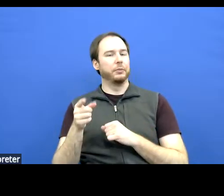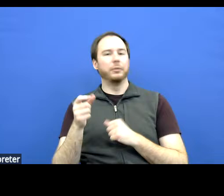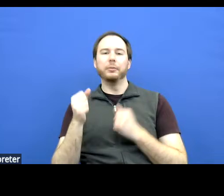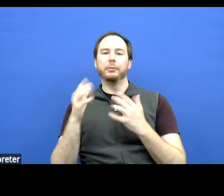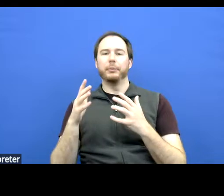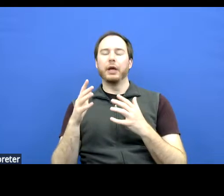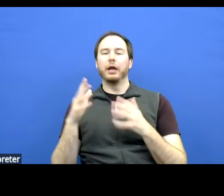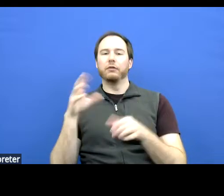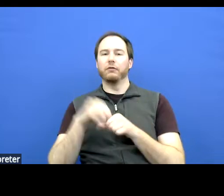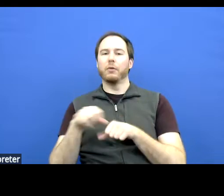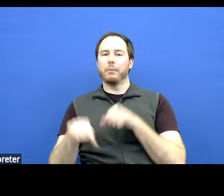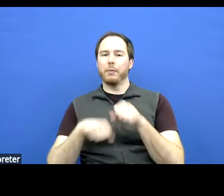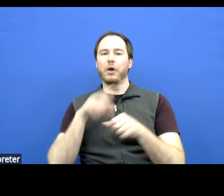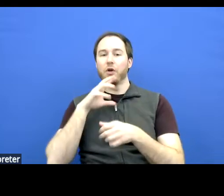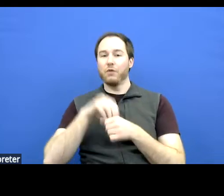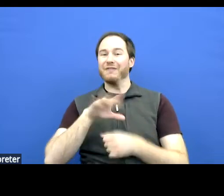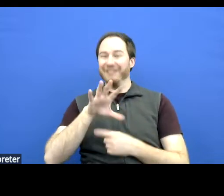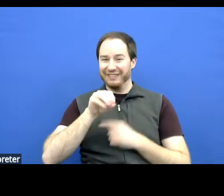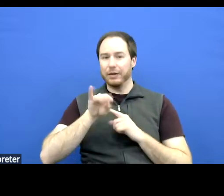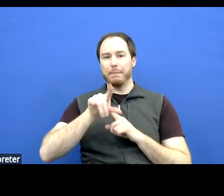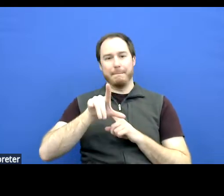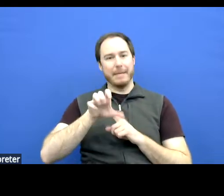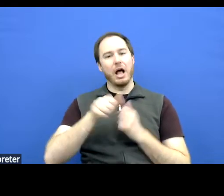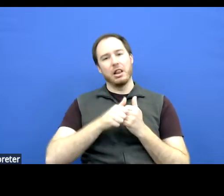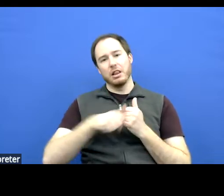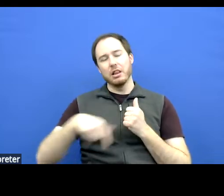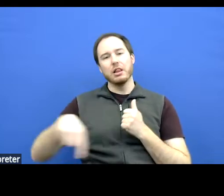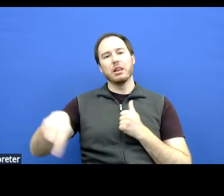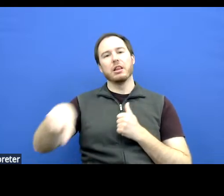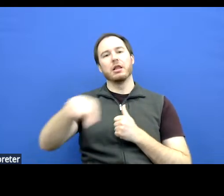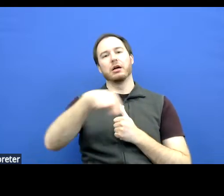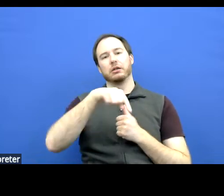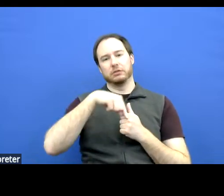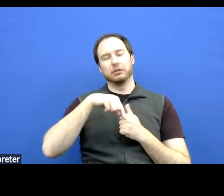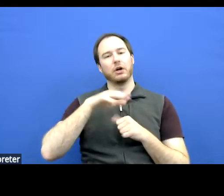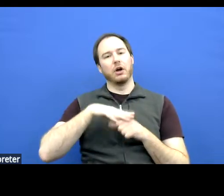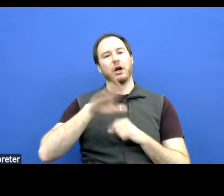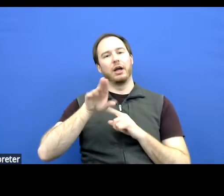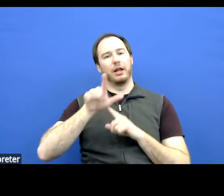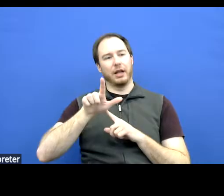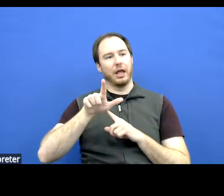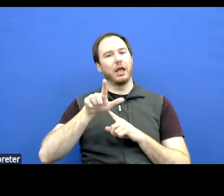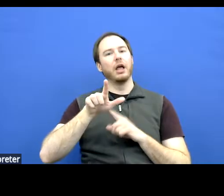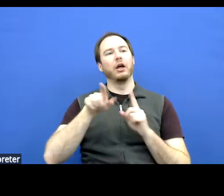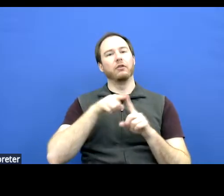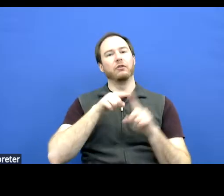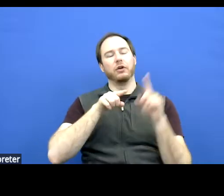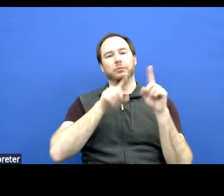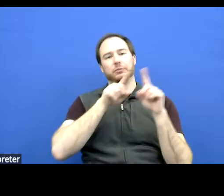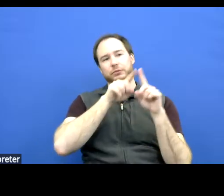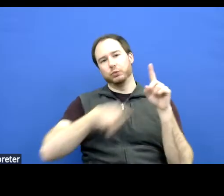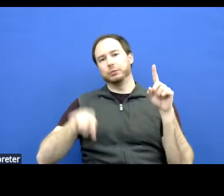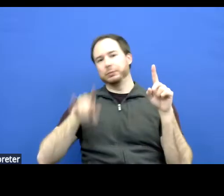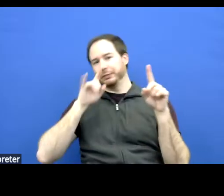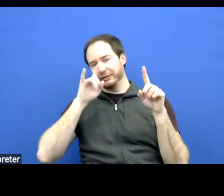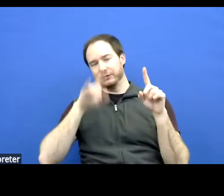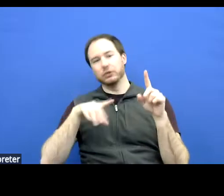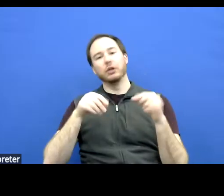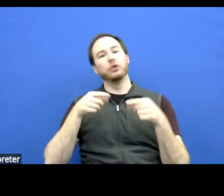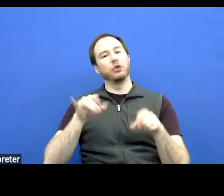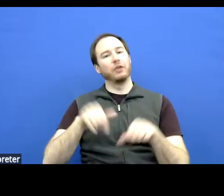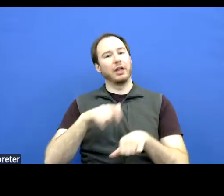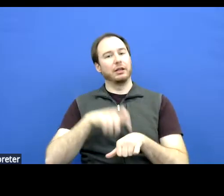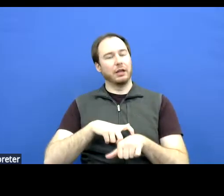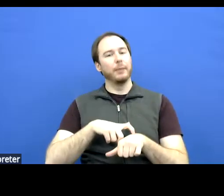rides, including a 50-mile ride along the canal path from Medina to Pittsford. And whereas during the